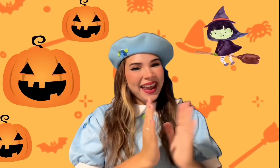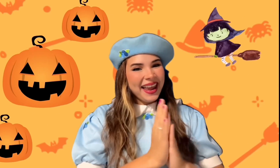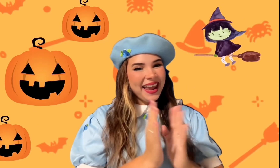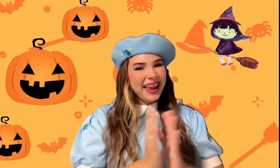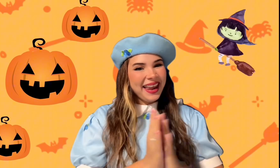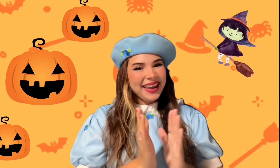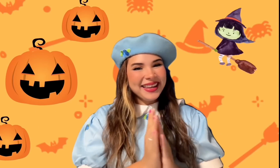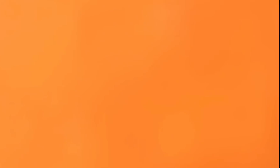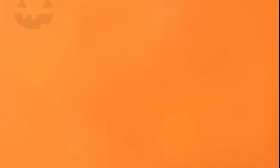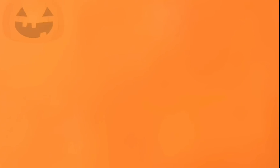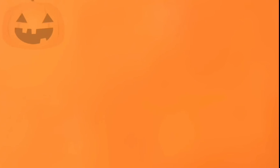Hey!